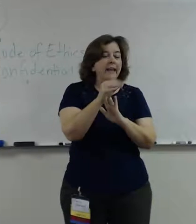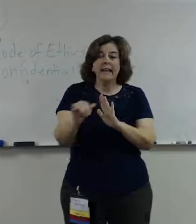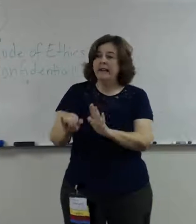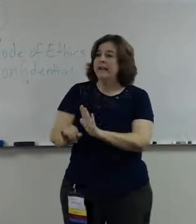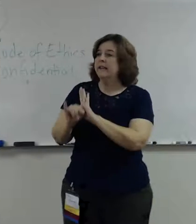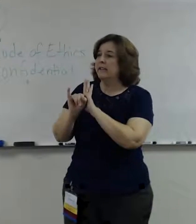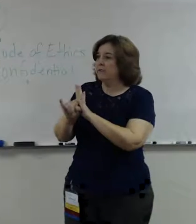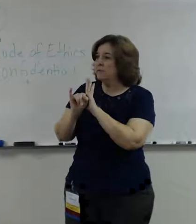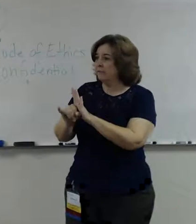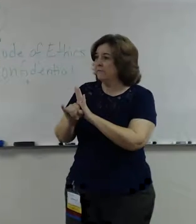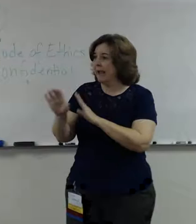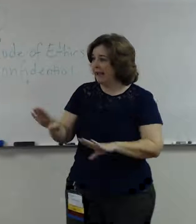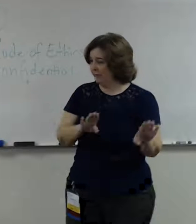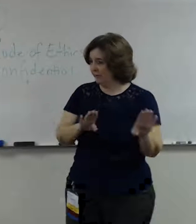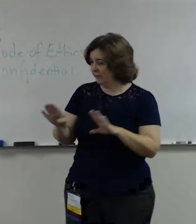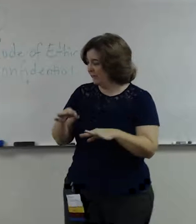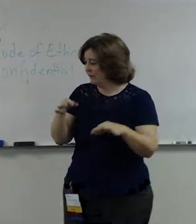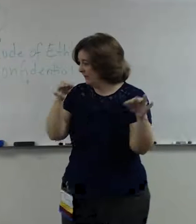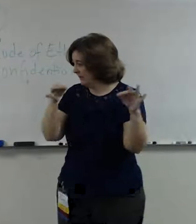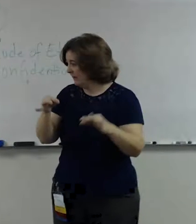and illustrative behaviors.